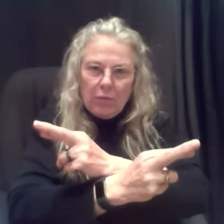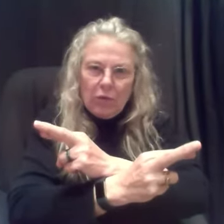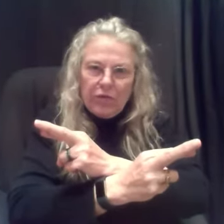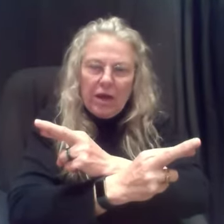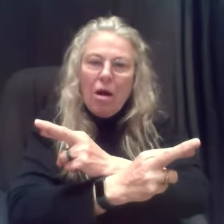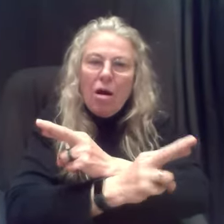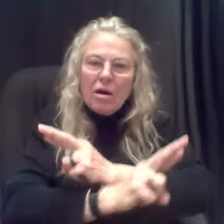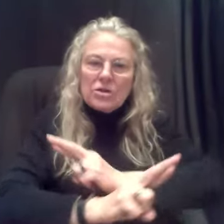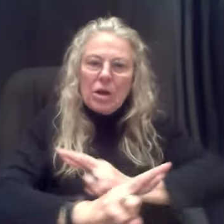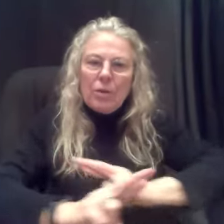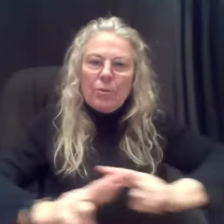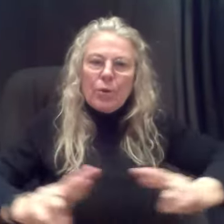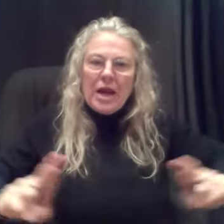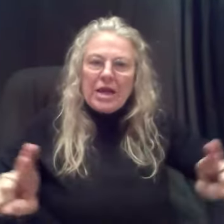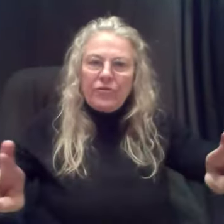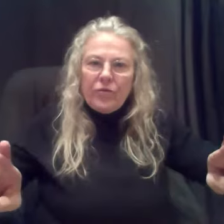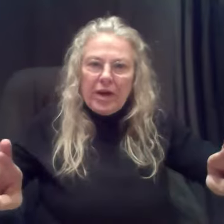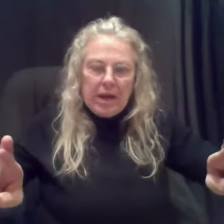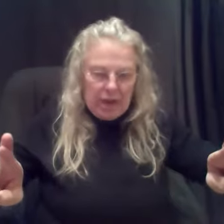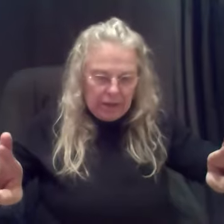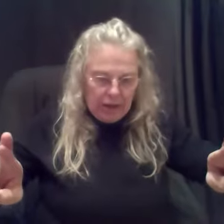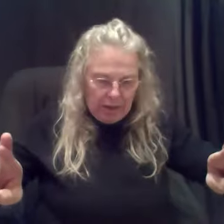the R's, breaking free and coming out.